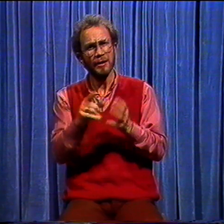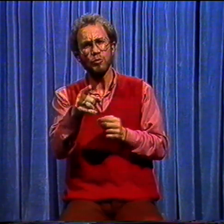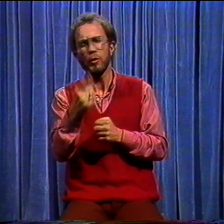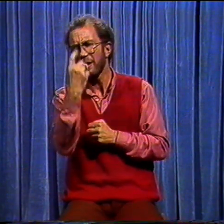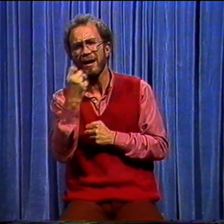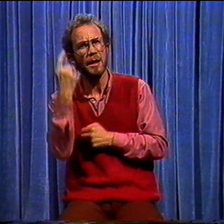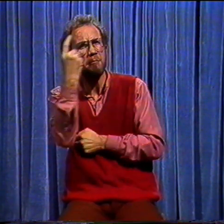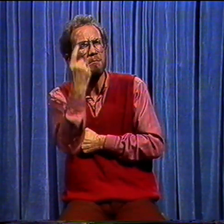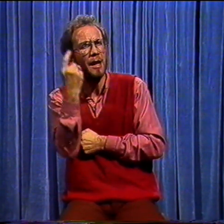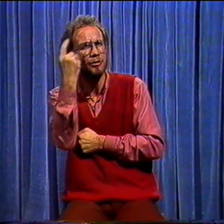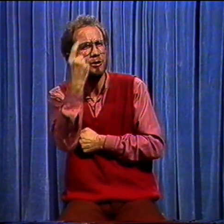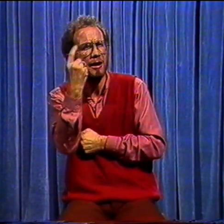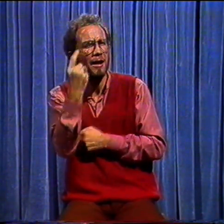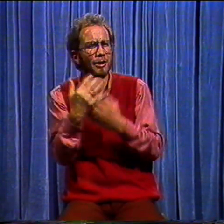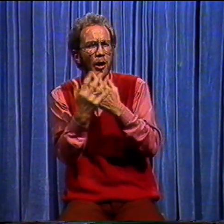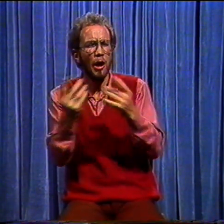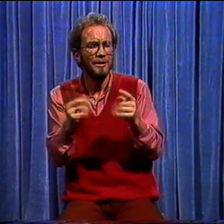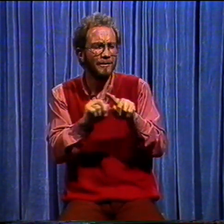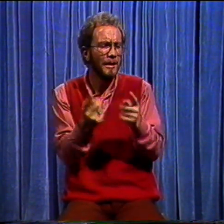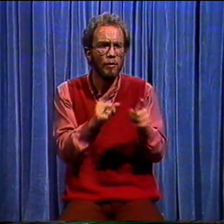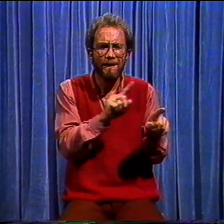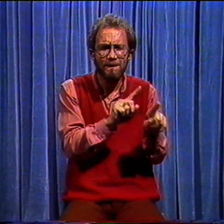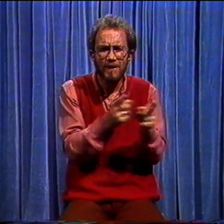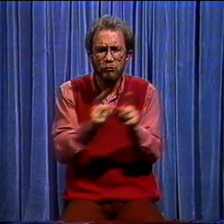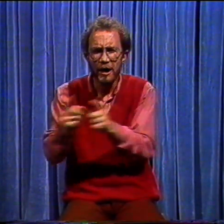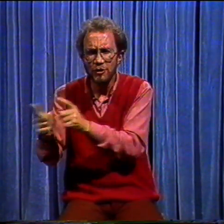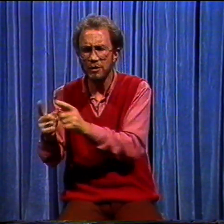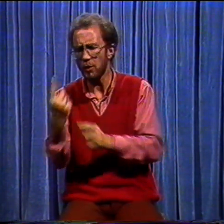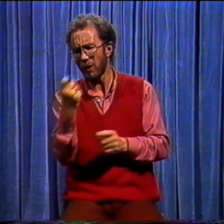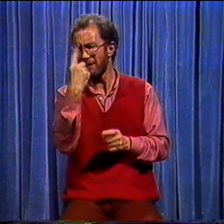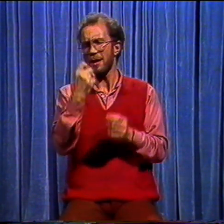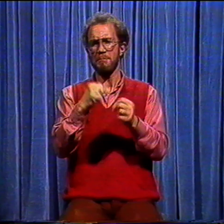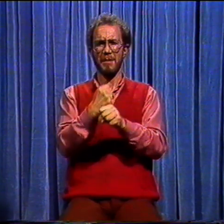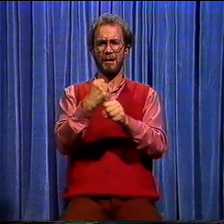As you can imagine, there are a lot of different variations that one can make,